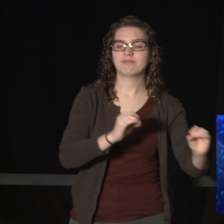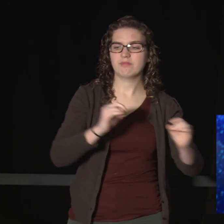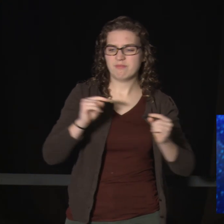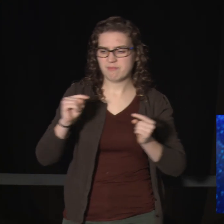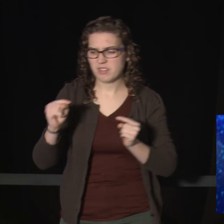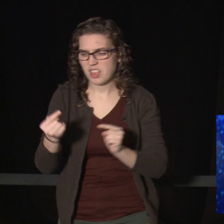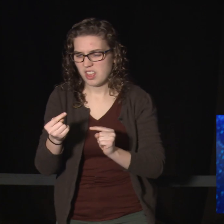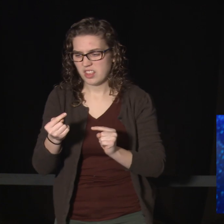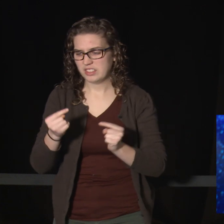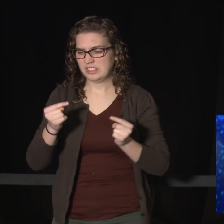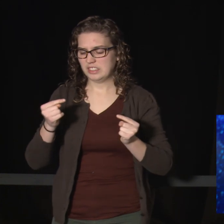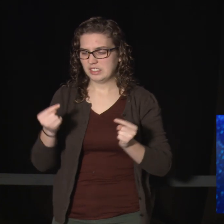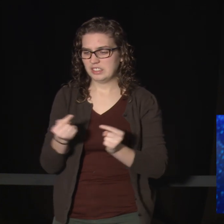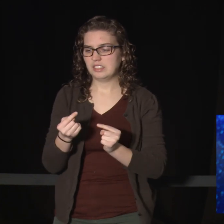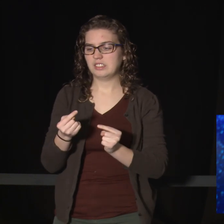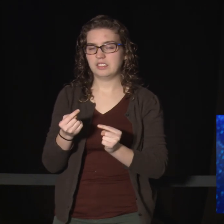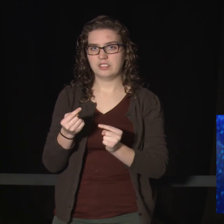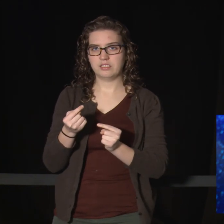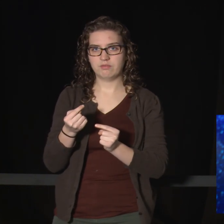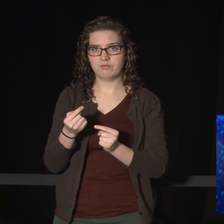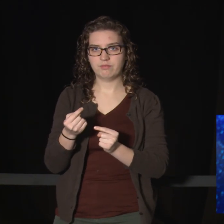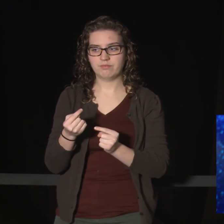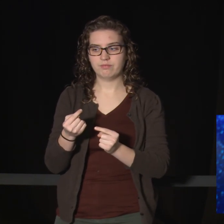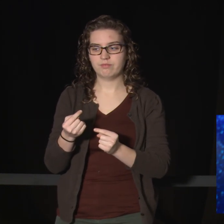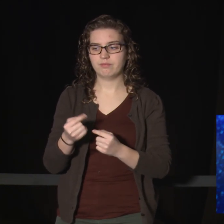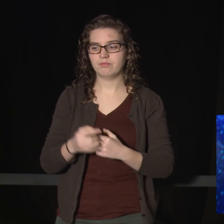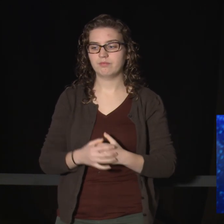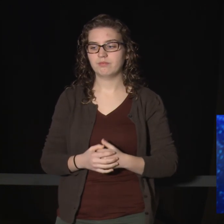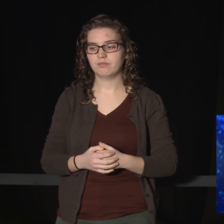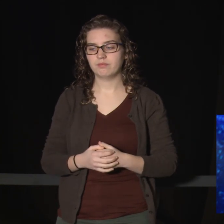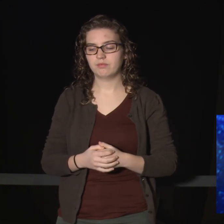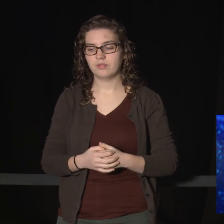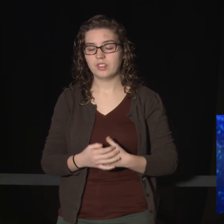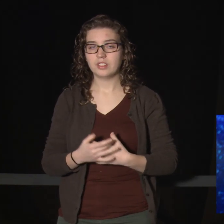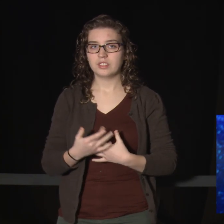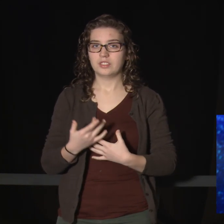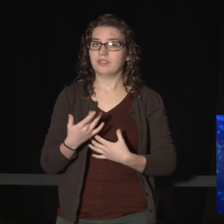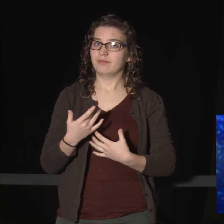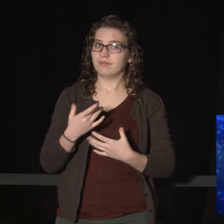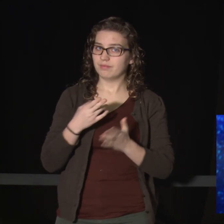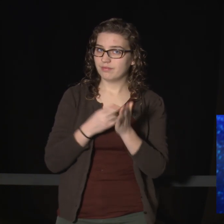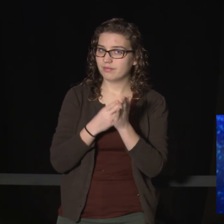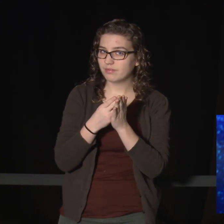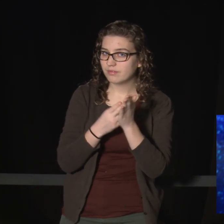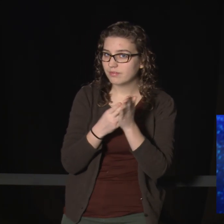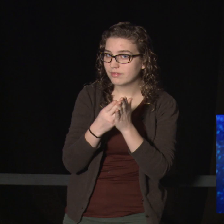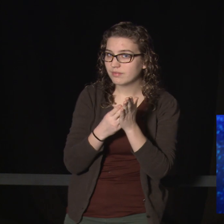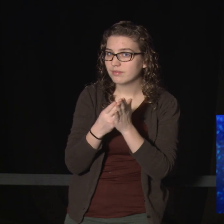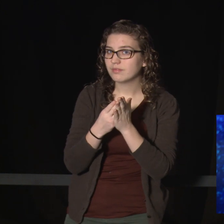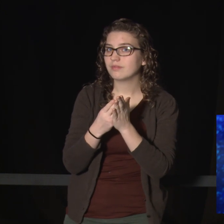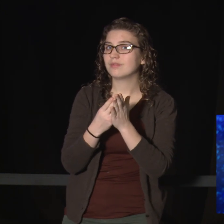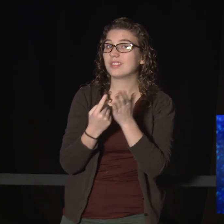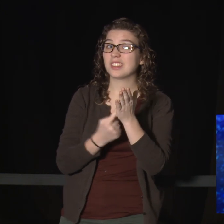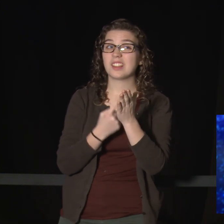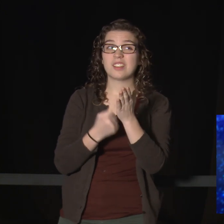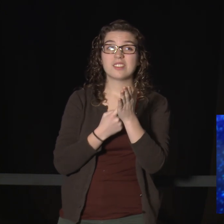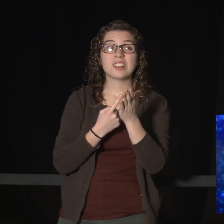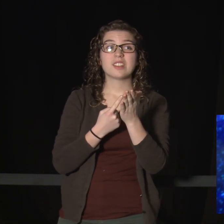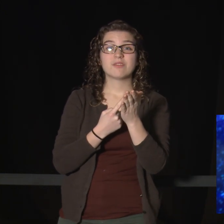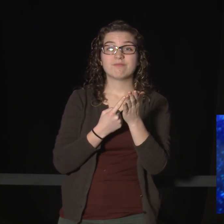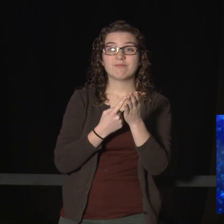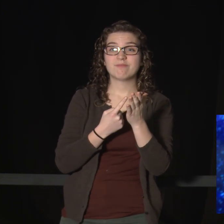pain, or hurt has caused you. And beloved, let's be honest, it's sometimes we do it to each